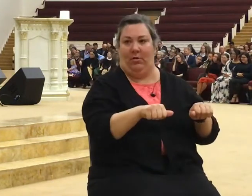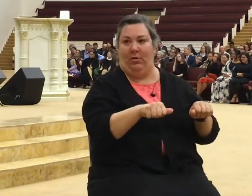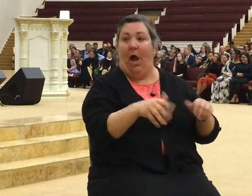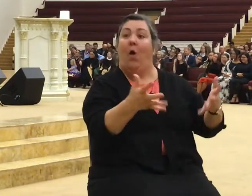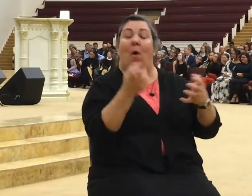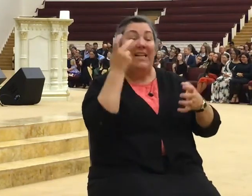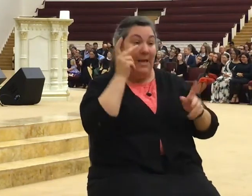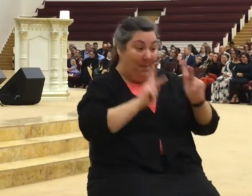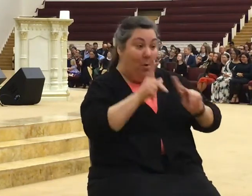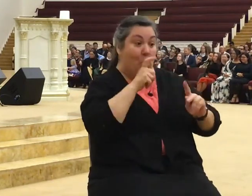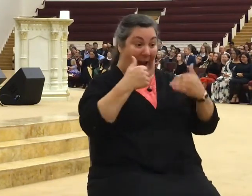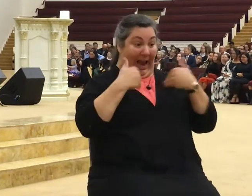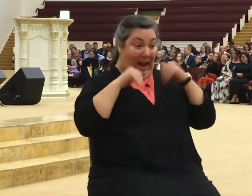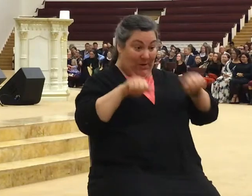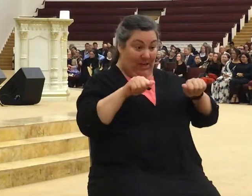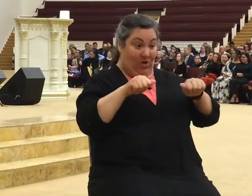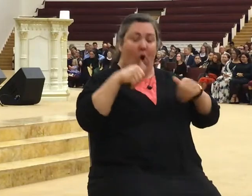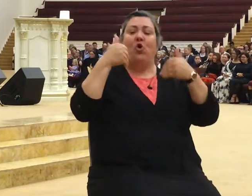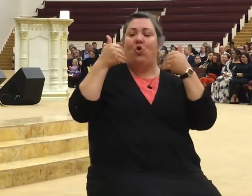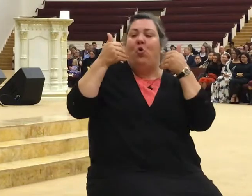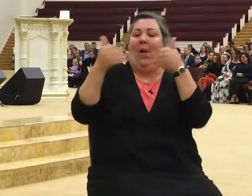potential, possess.